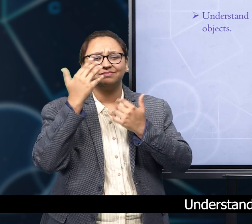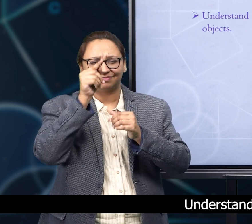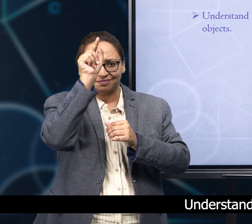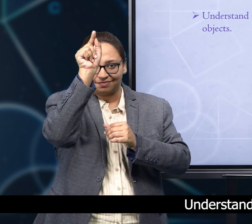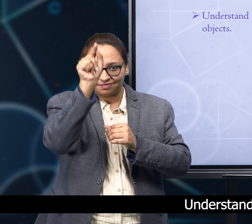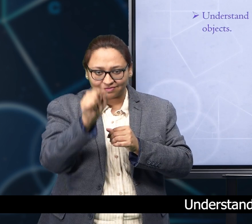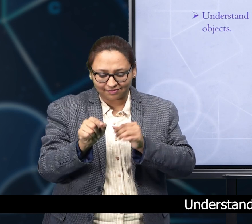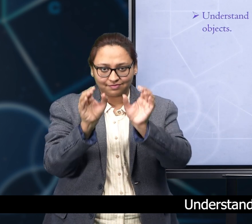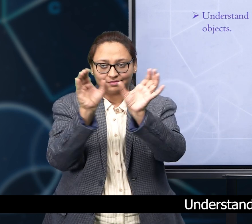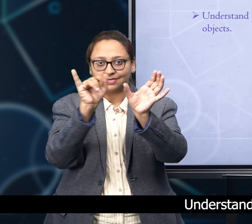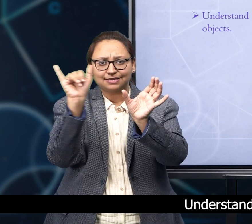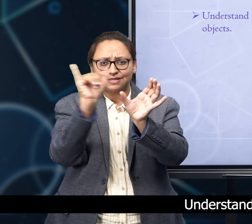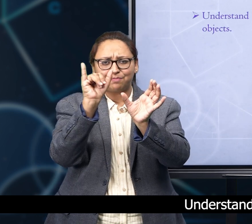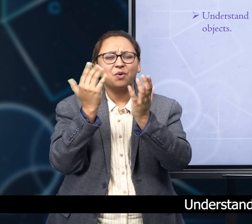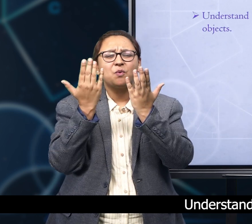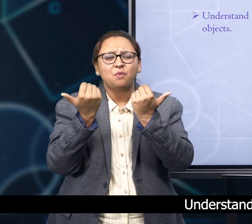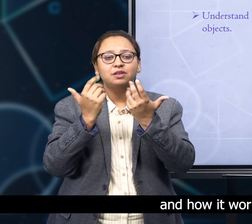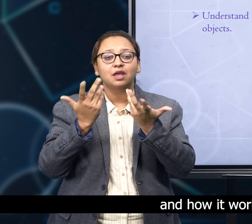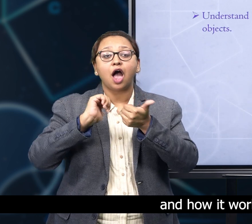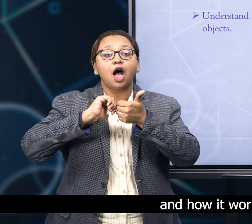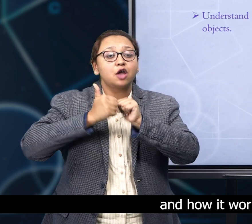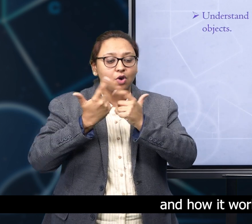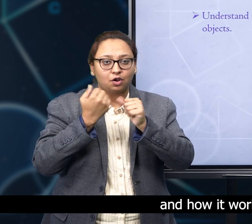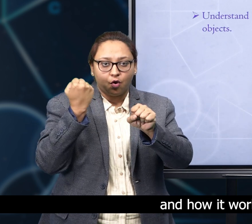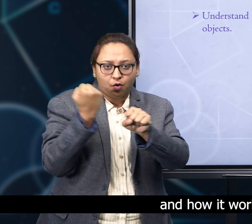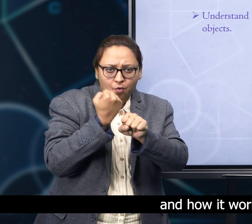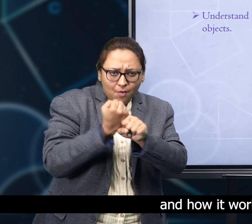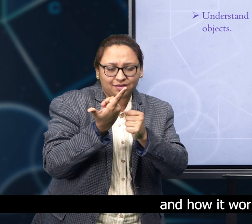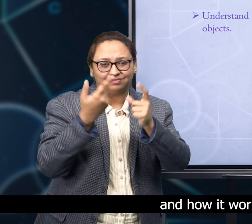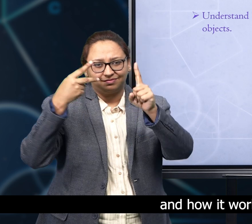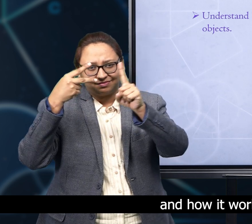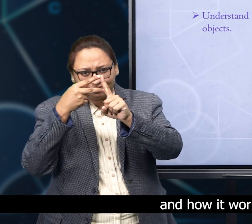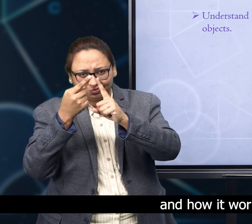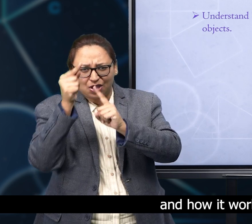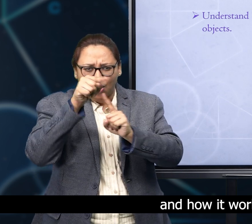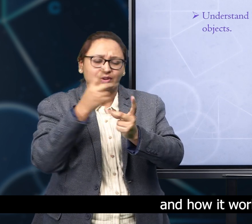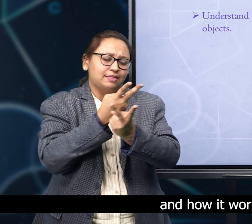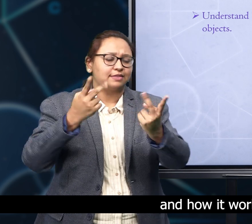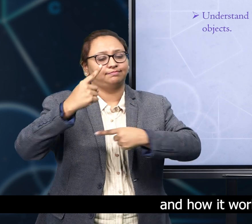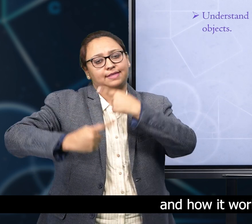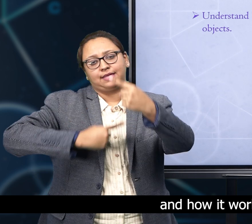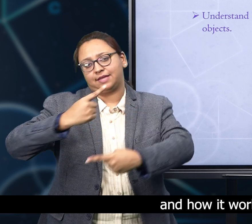understand what symmetry is and how it works in everyday objects.